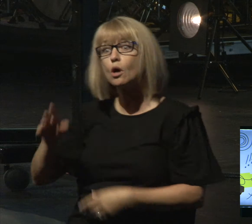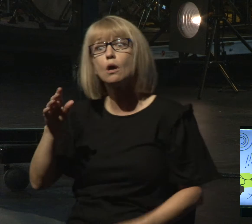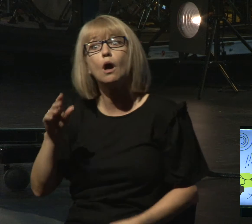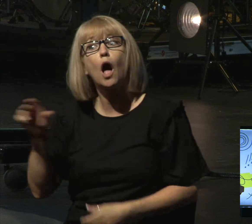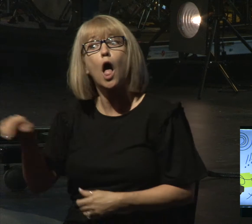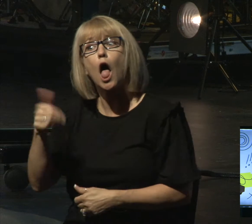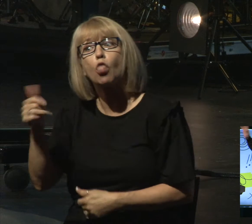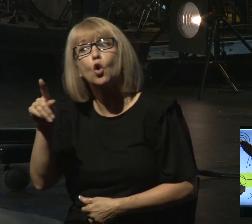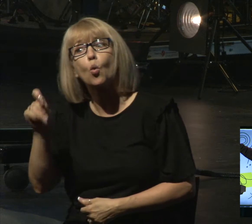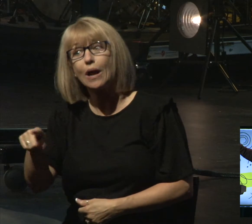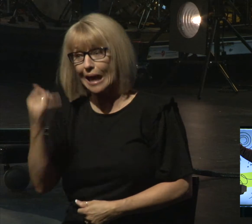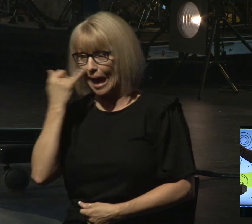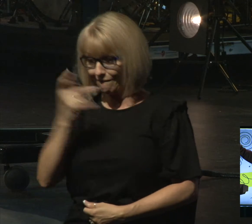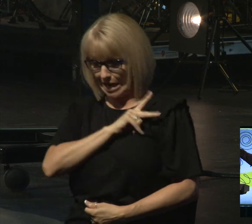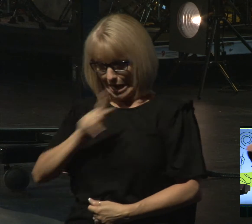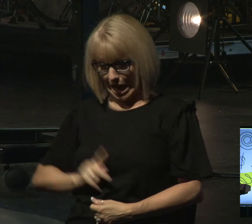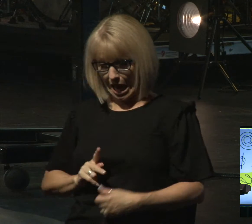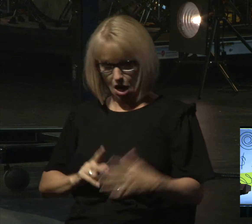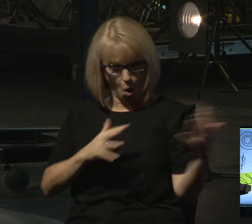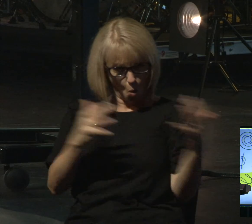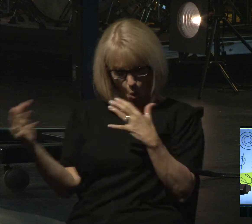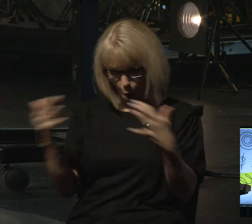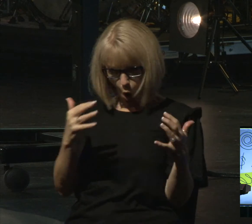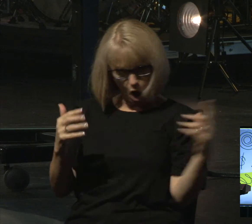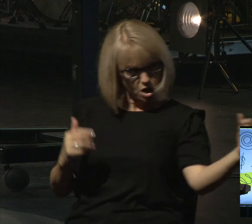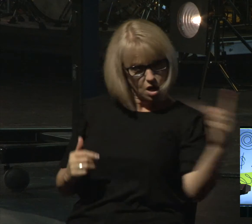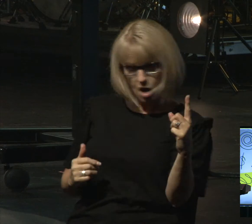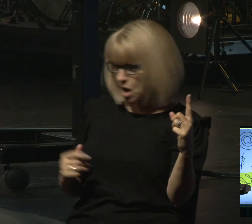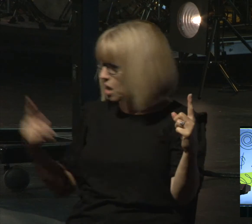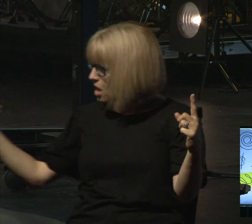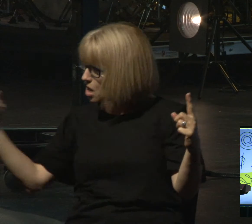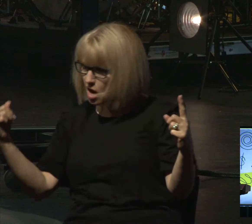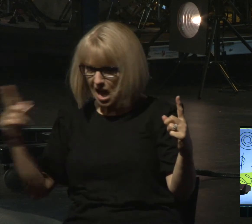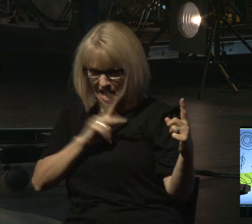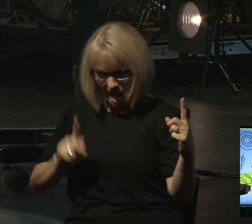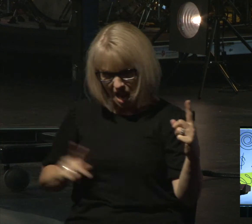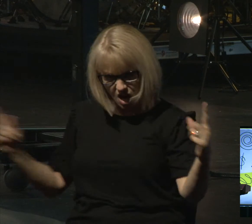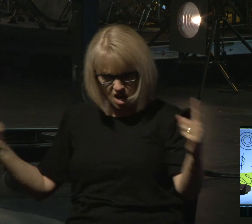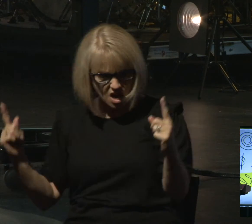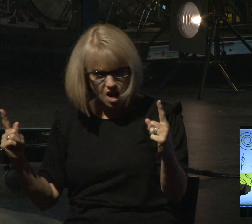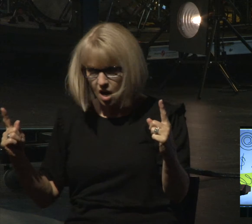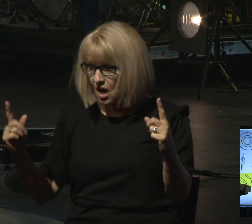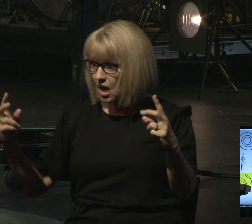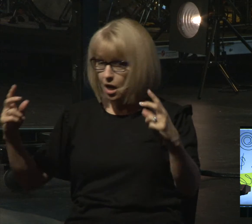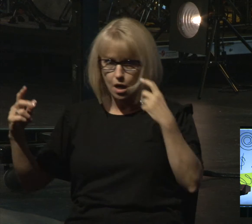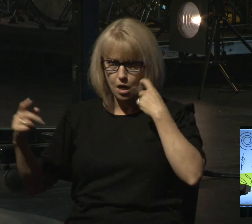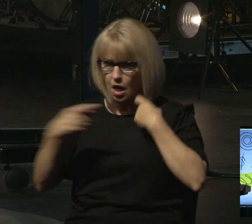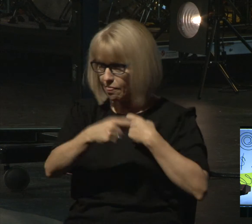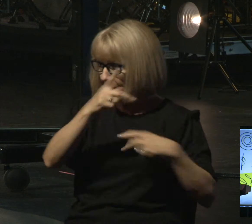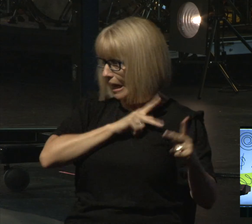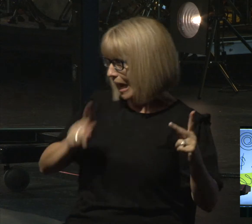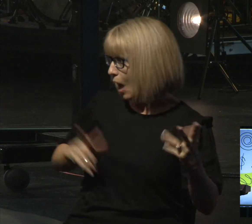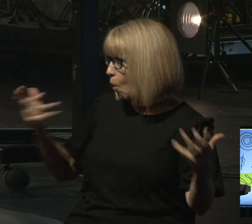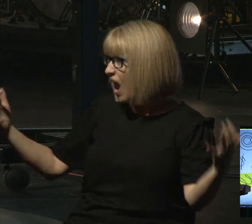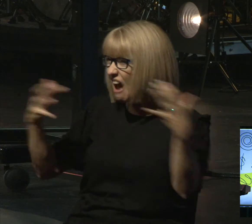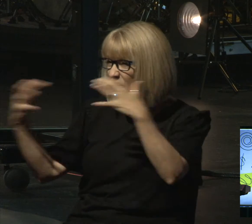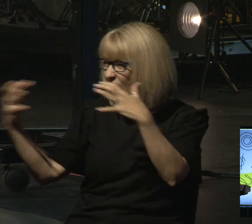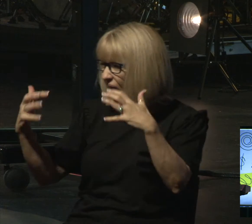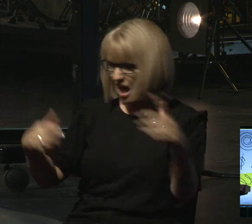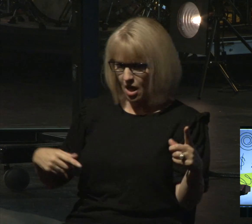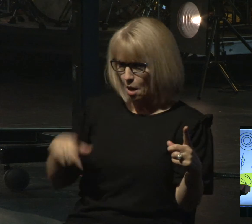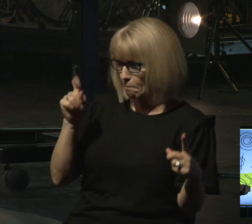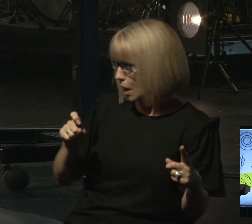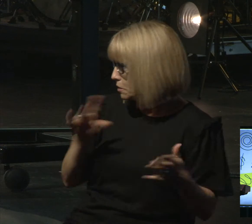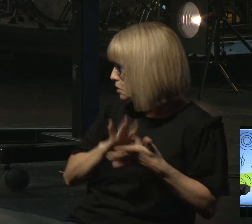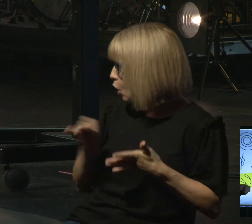out to encounter another king in war, will not sit down first and deliberate whether he is able with 10,000 to meet him who comes against